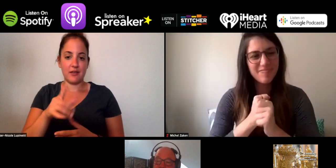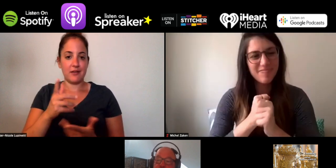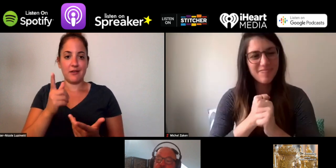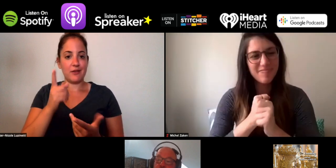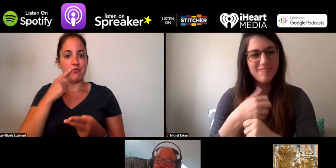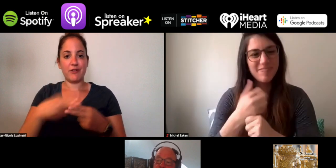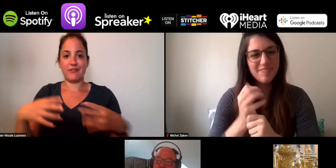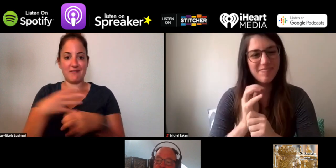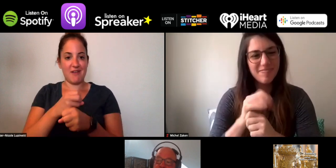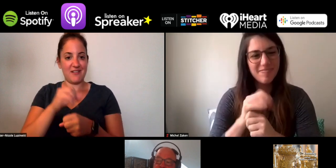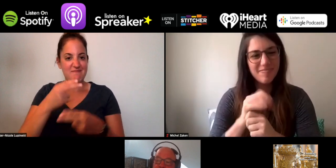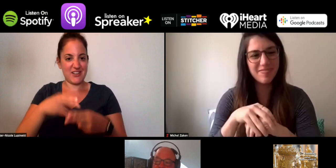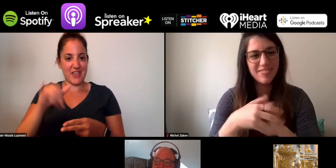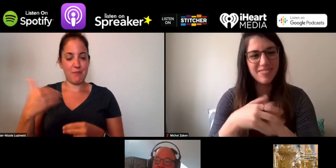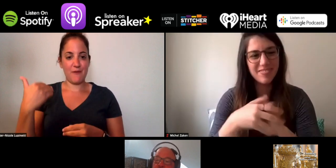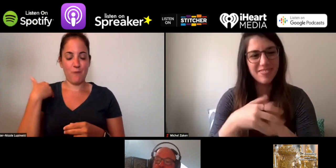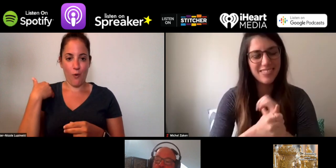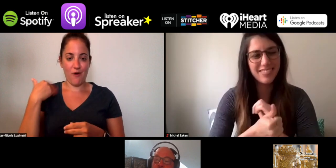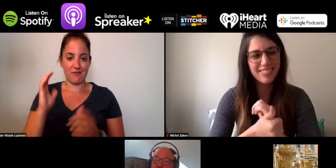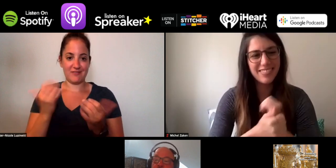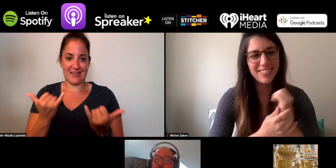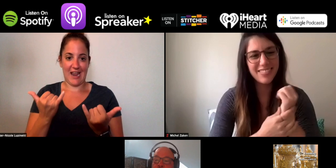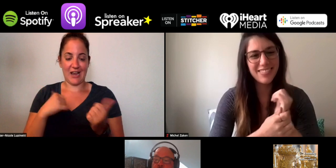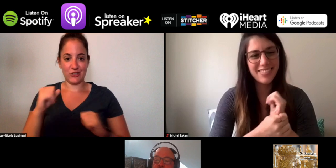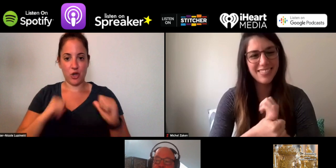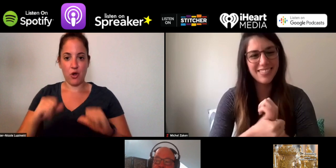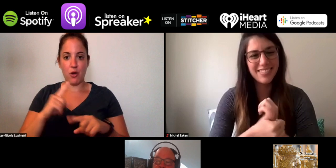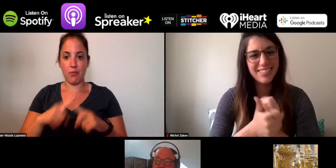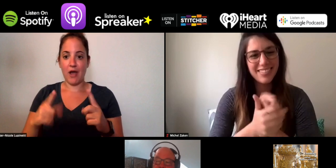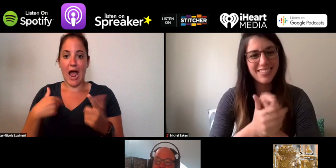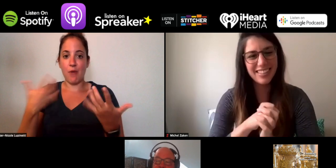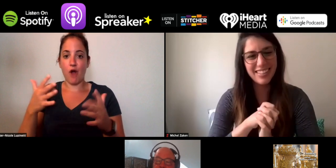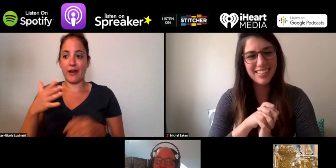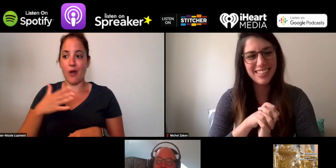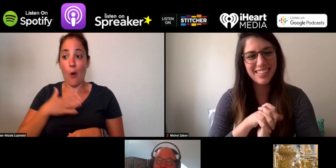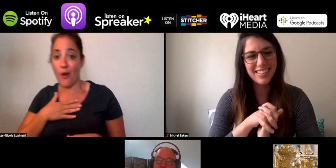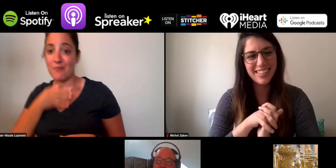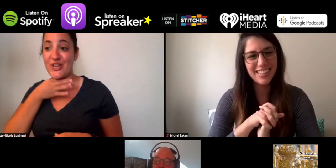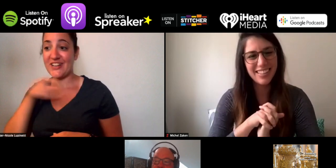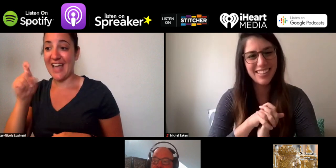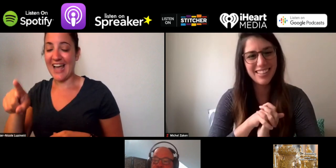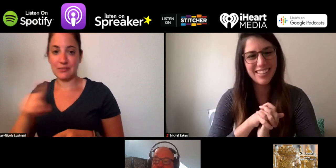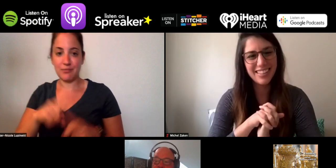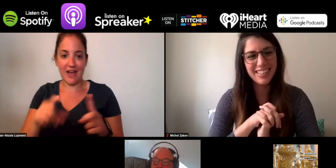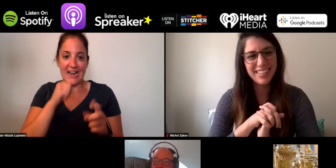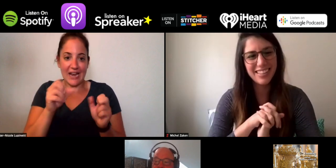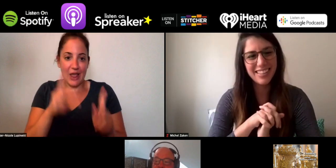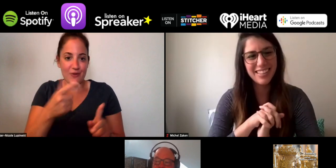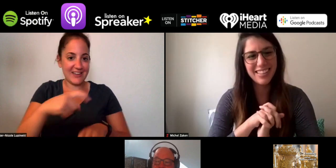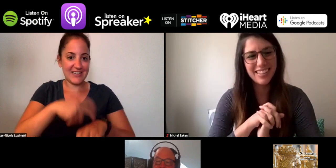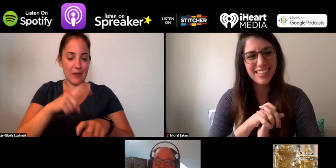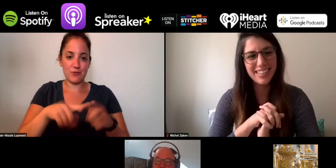bit about that before the show, and there I am running forward towards my curiosity rather than giving you time to